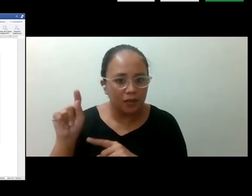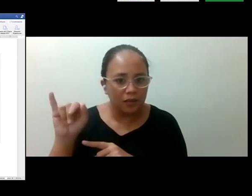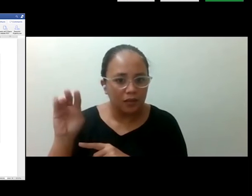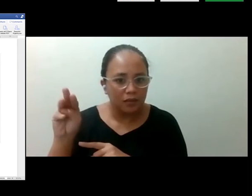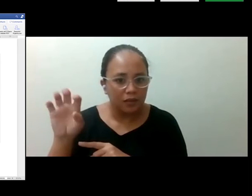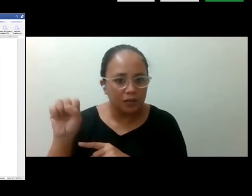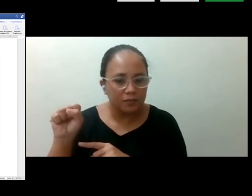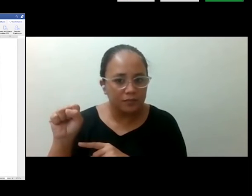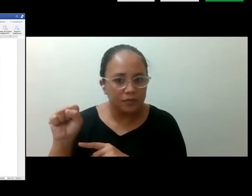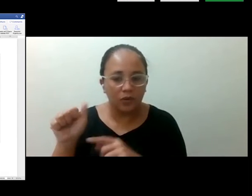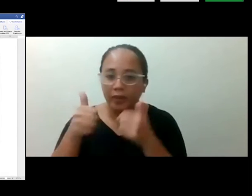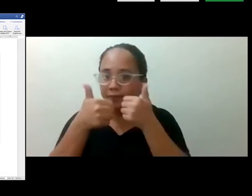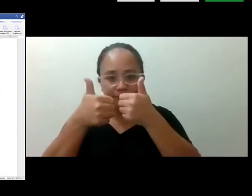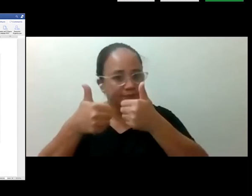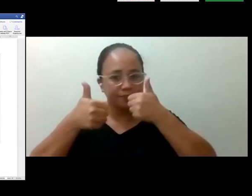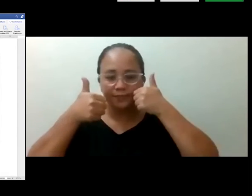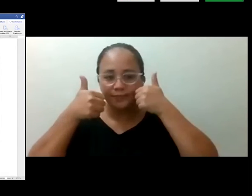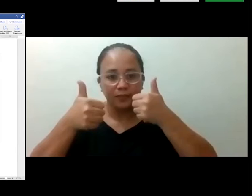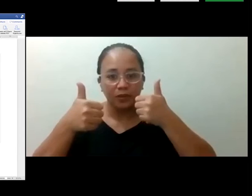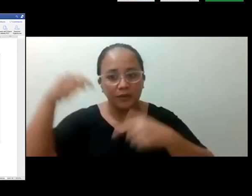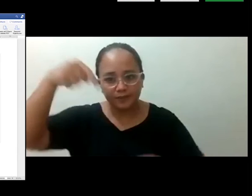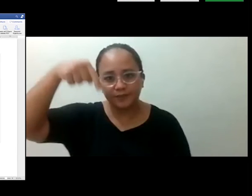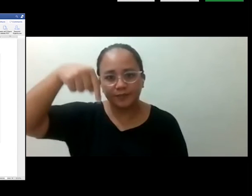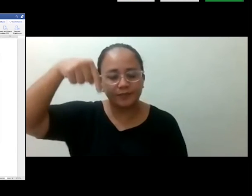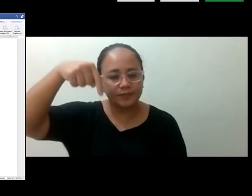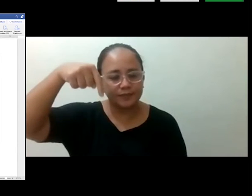Okay, okay, yeah. Back down.